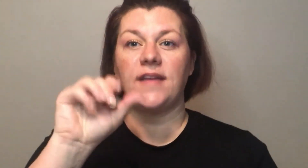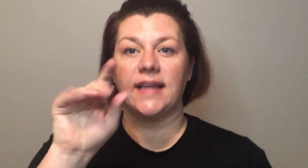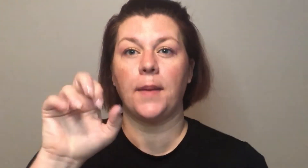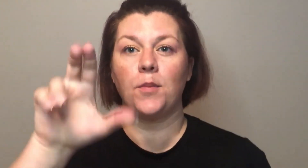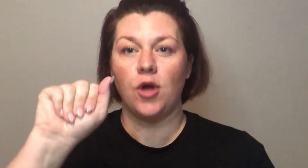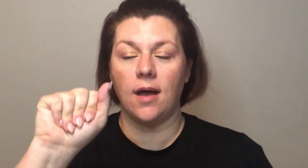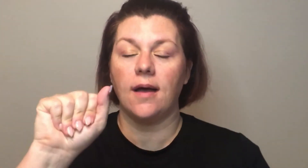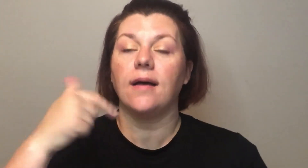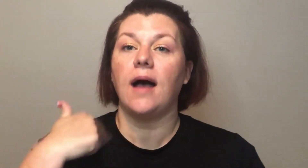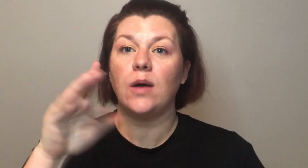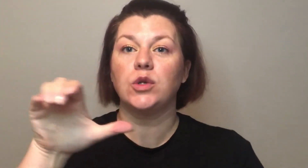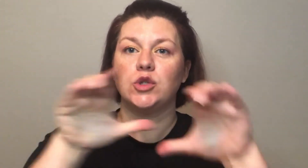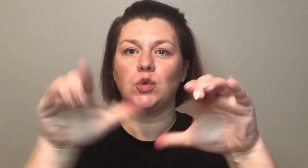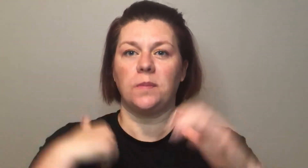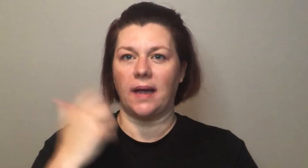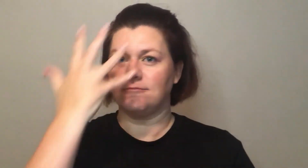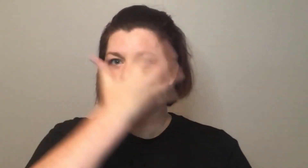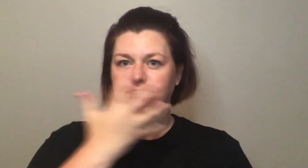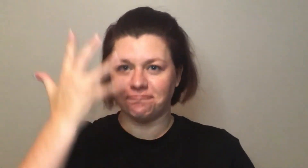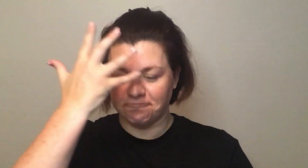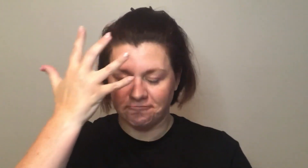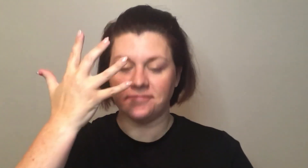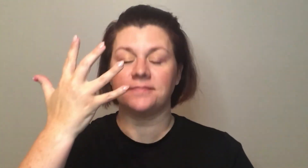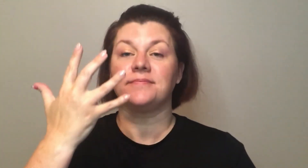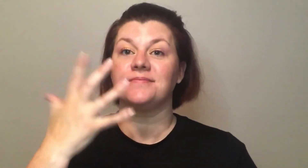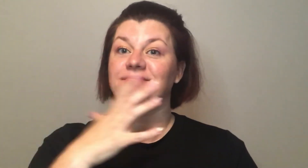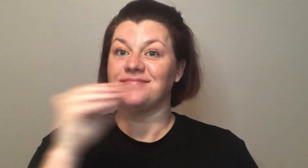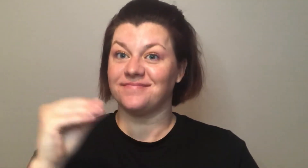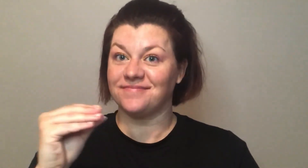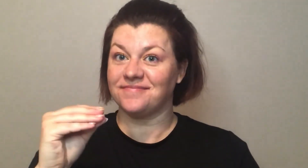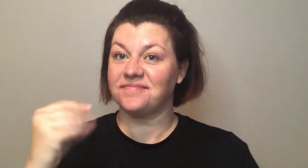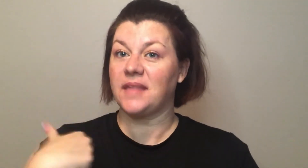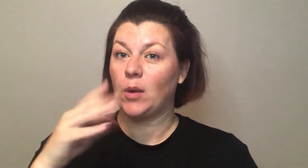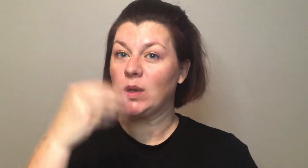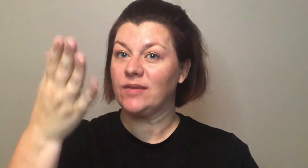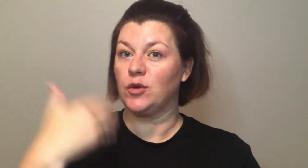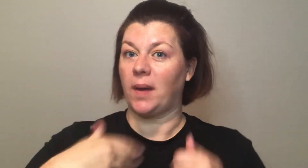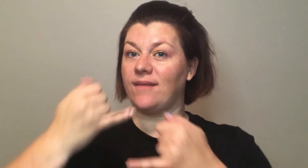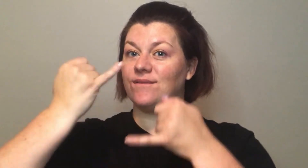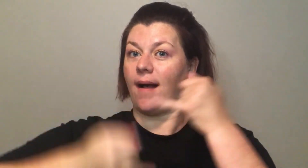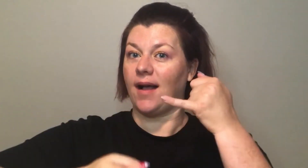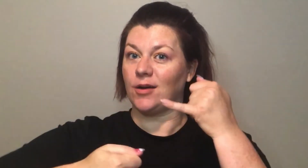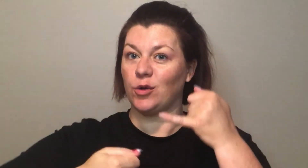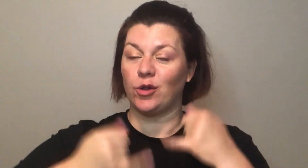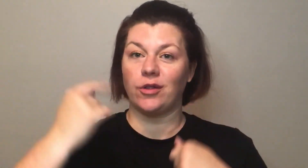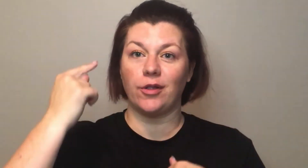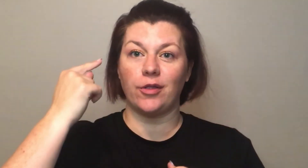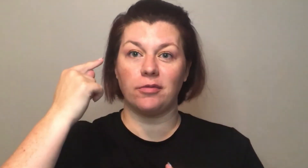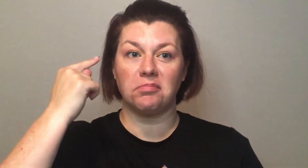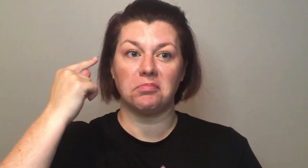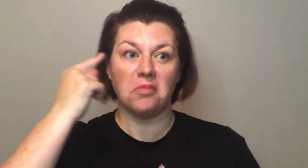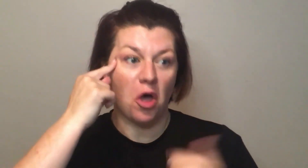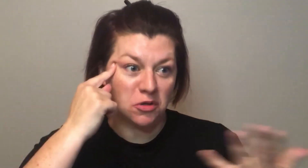Now off camera, I am going to do the rest of my face, and I will give you my final